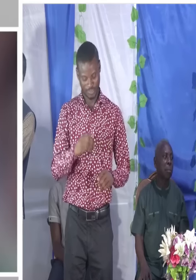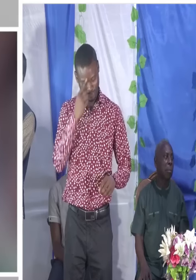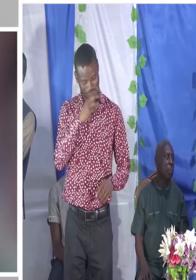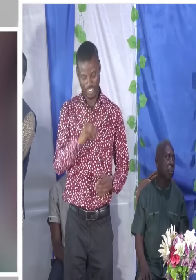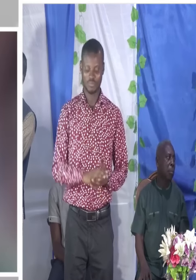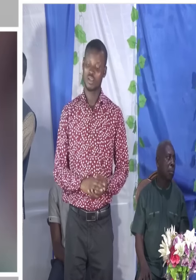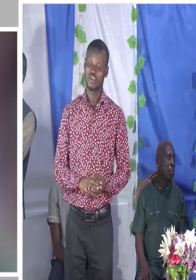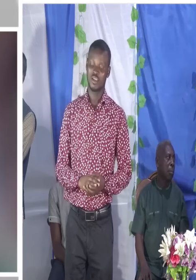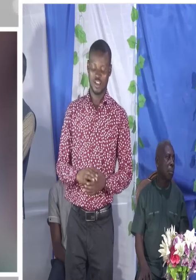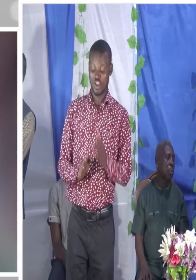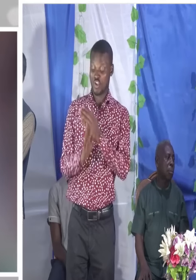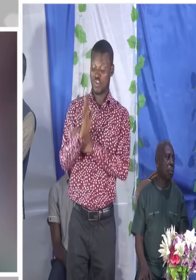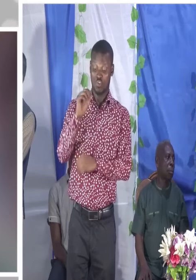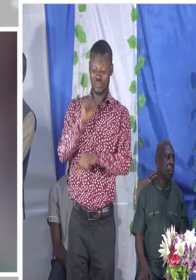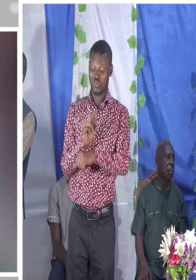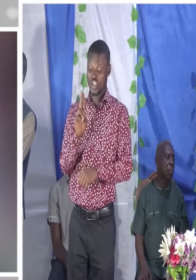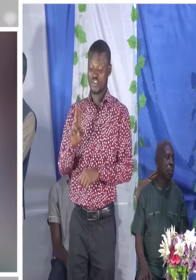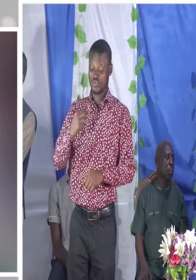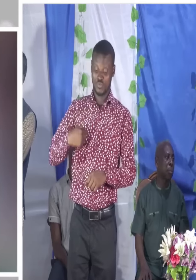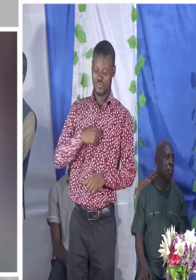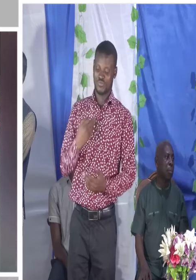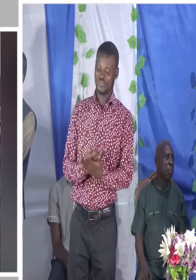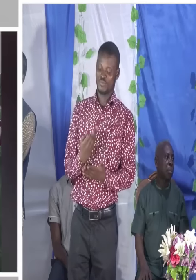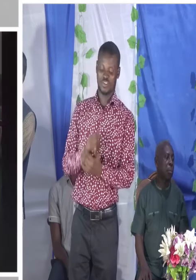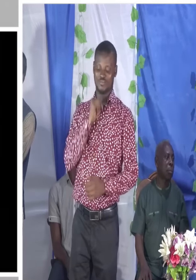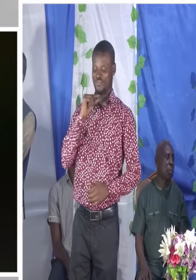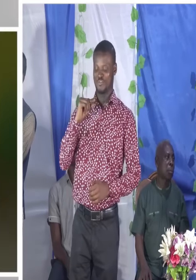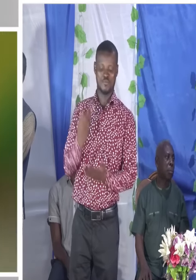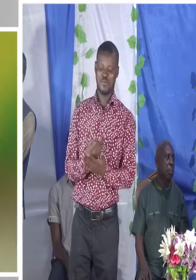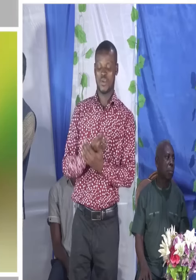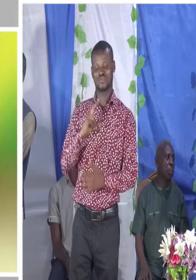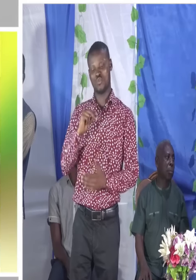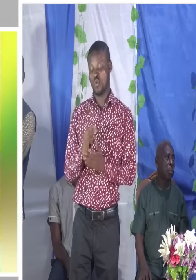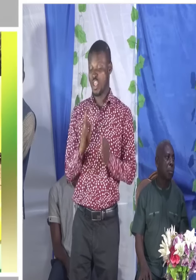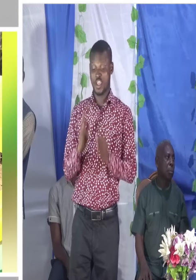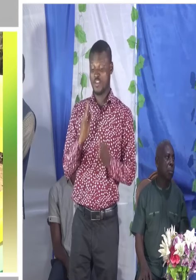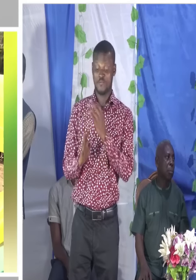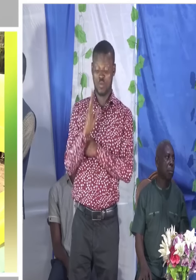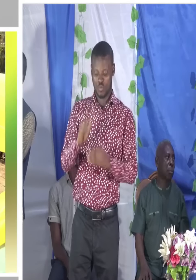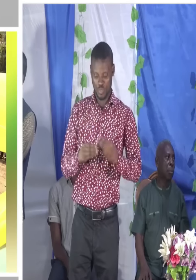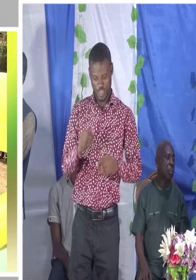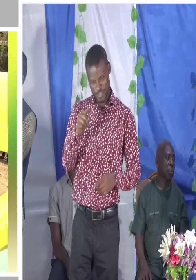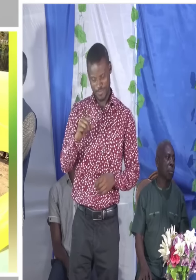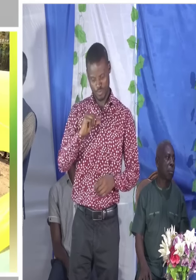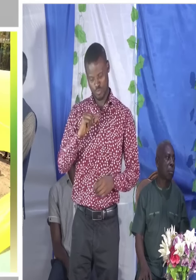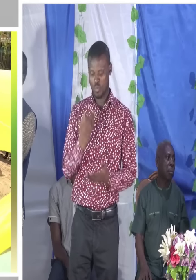enya nyame adwuma ama no nkoso se sika keto nyame de ma wo a enya hye enya ma no sa me wo de tie no se o ma